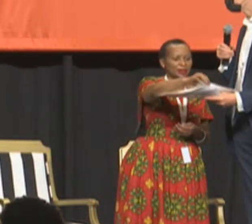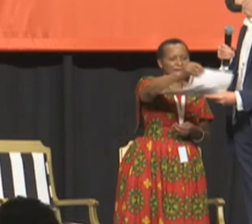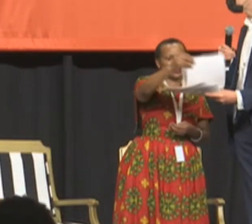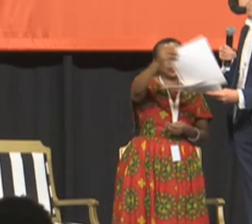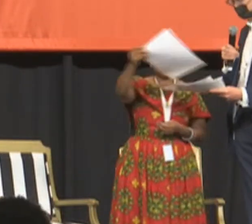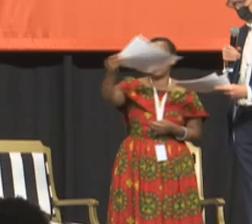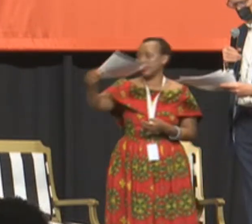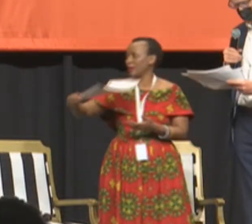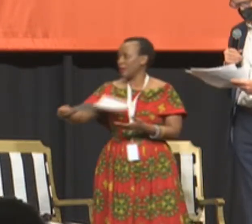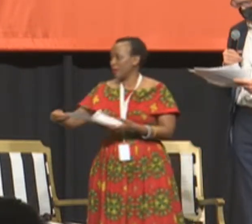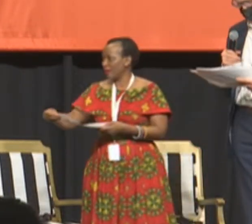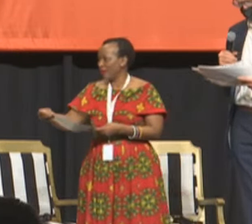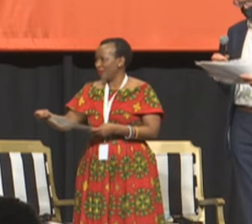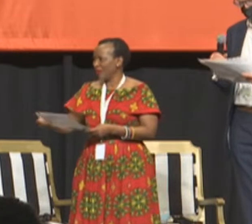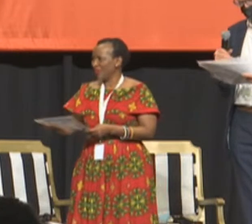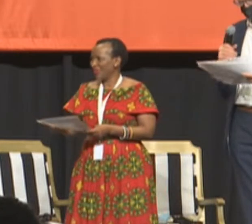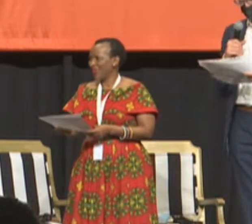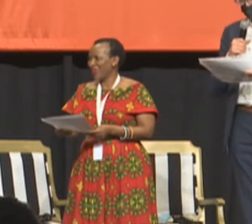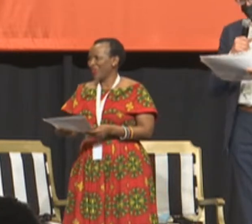Hamza is coming, yes.